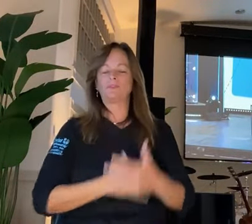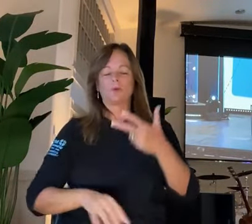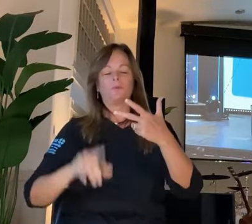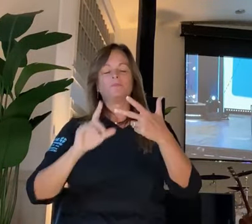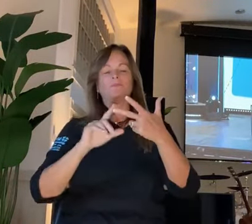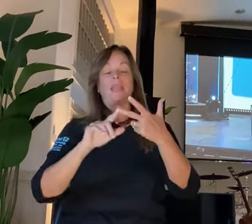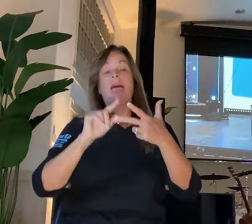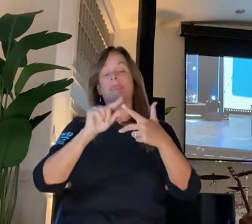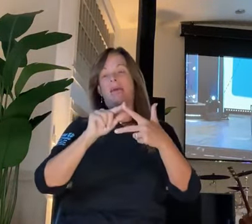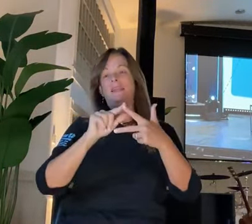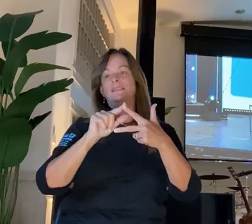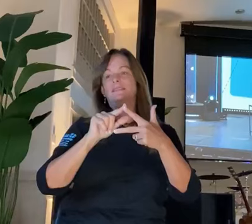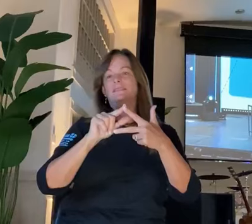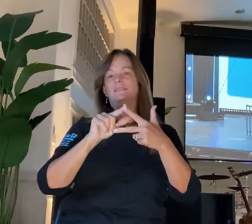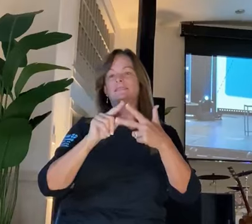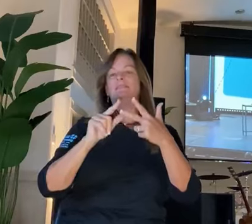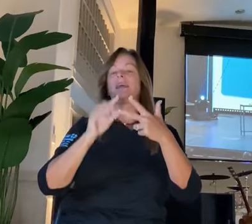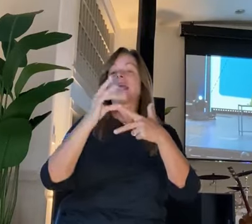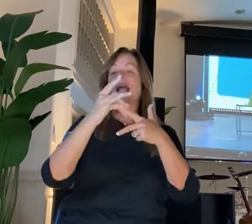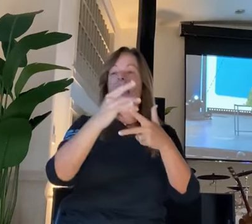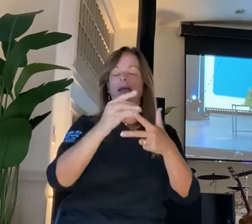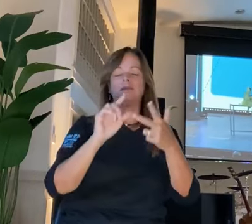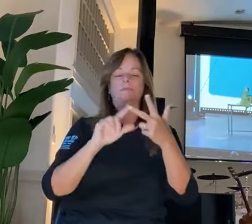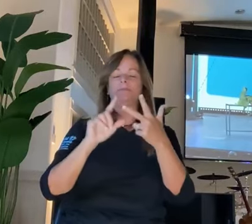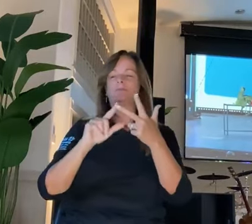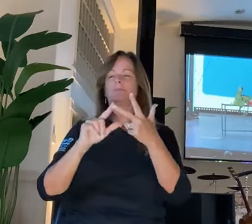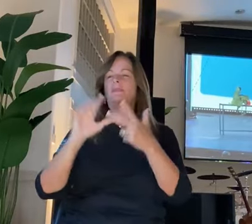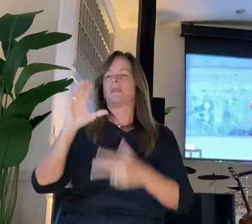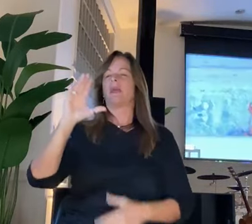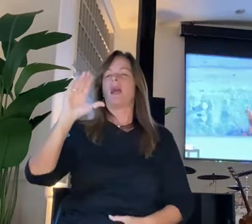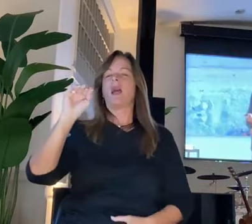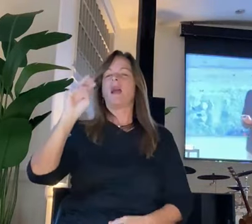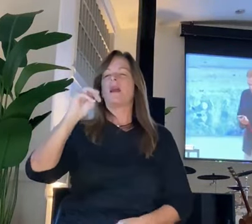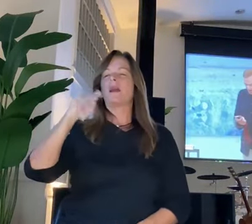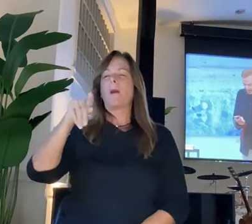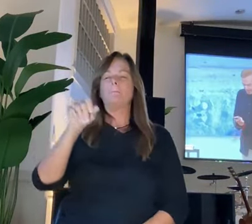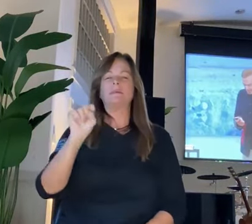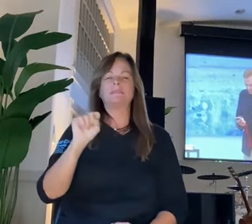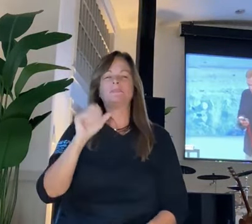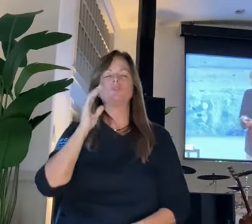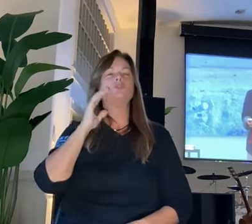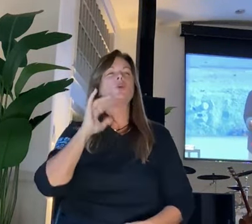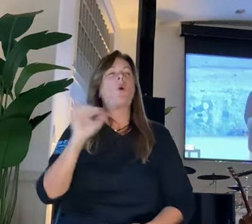this compass. Have you ever seen somebody using a compass? It's like